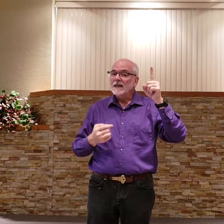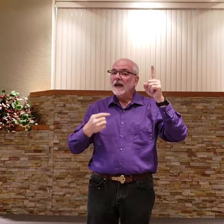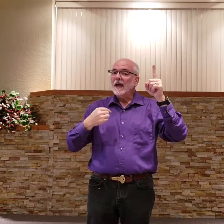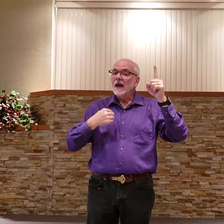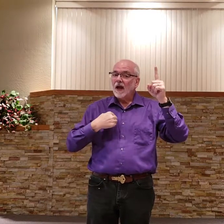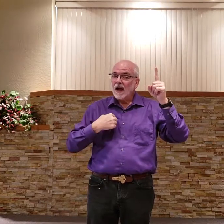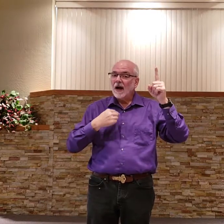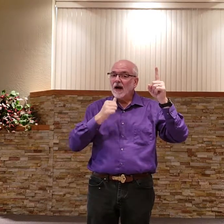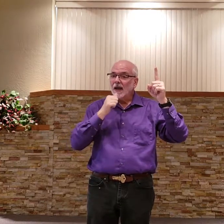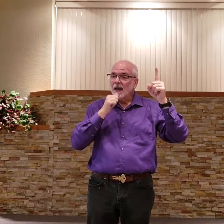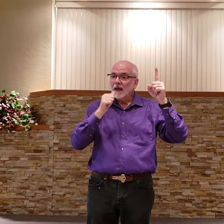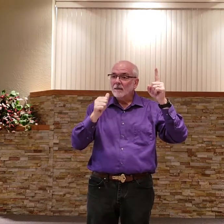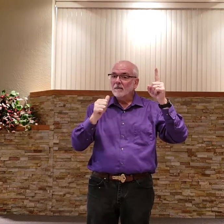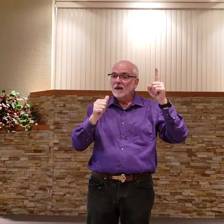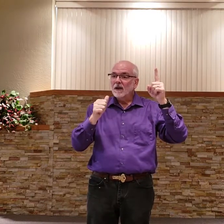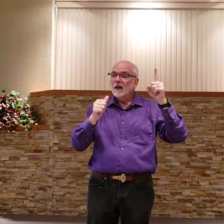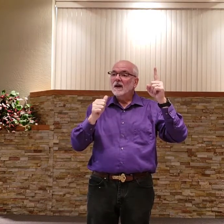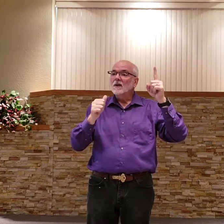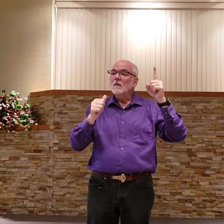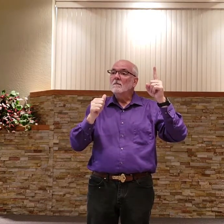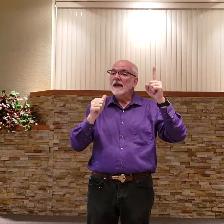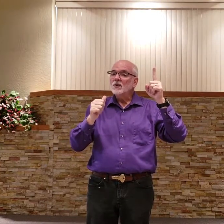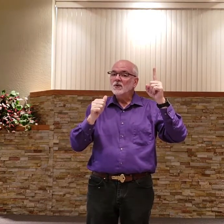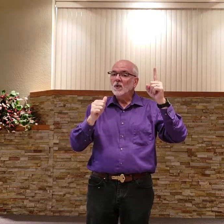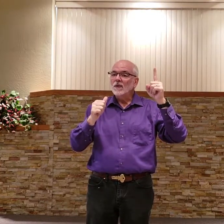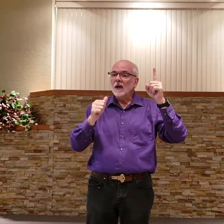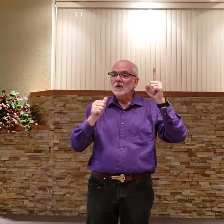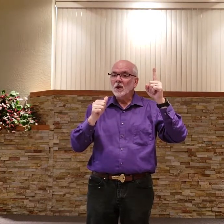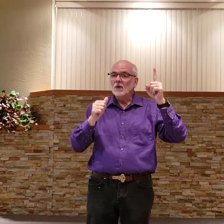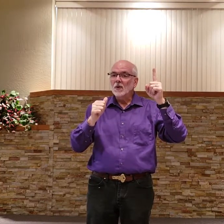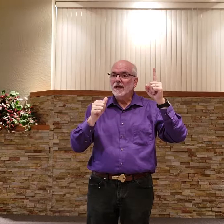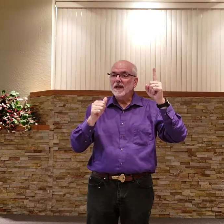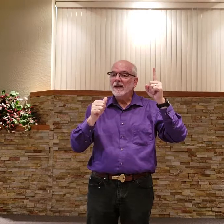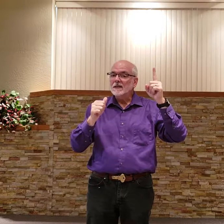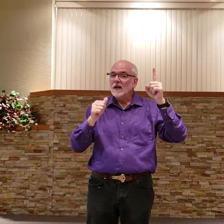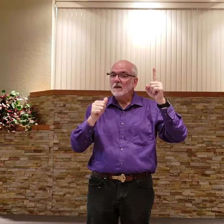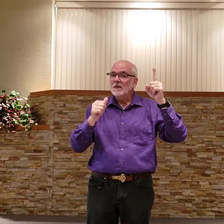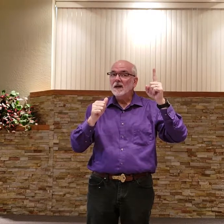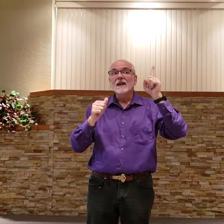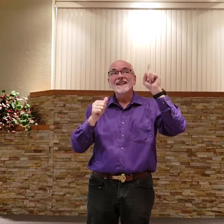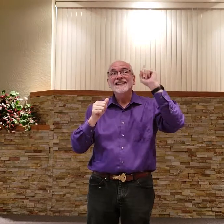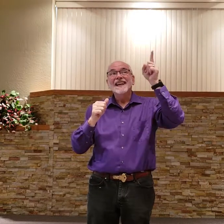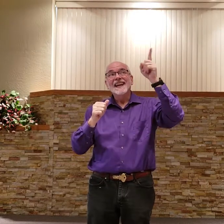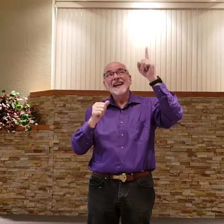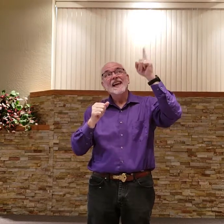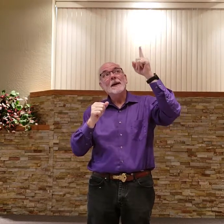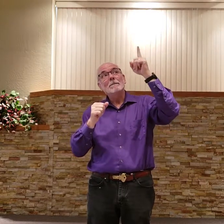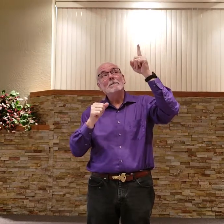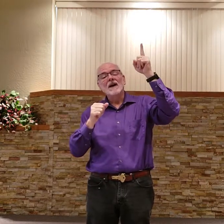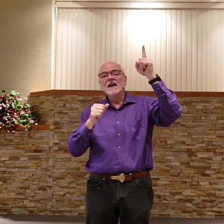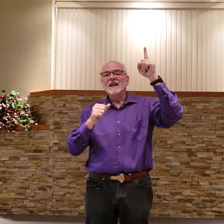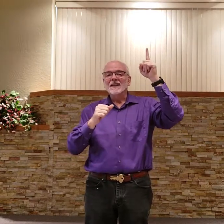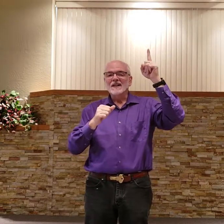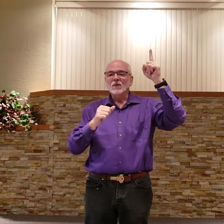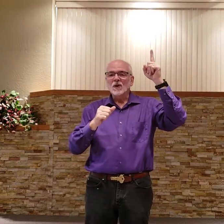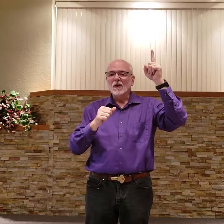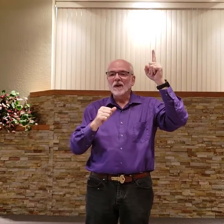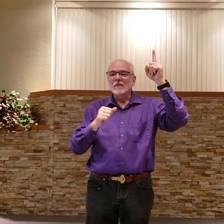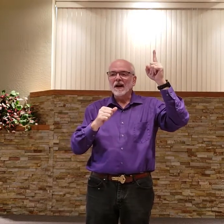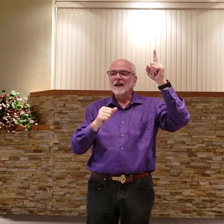say, I am, to make sure that I'm communicating it's not me, it's him that we're talking about is